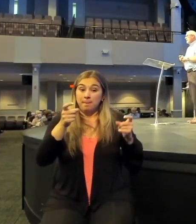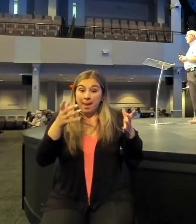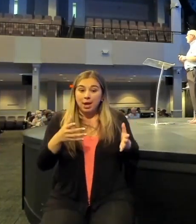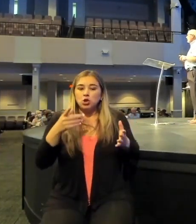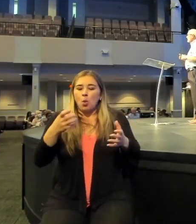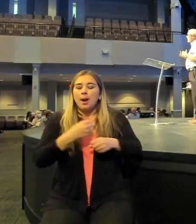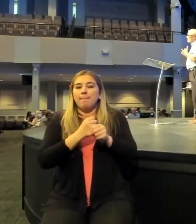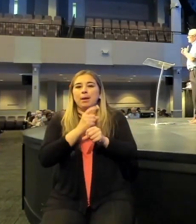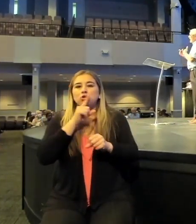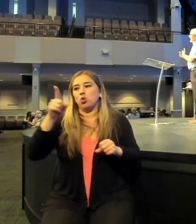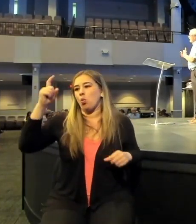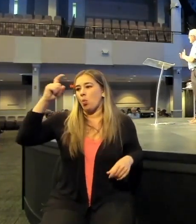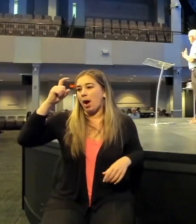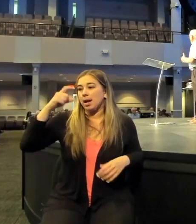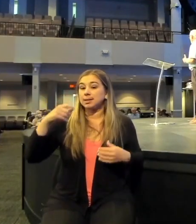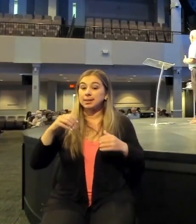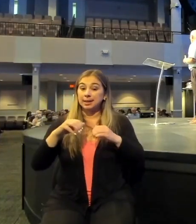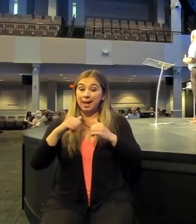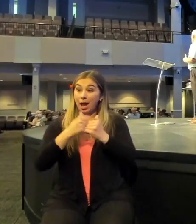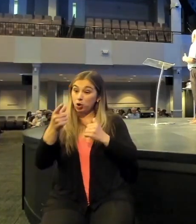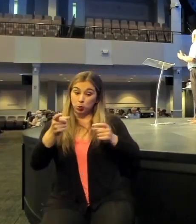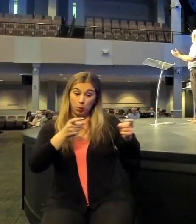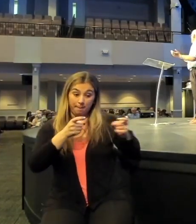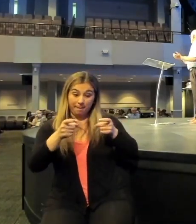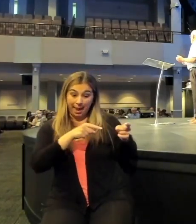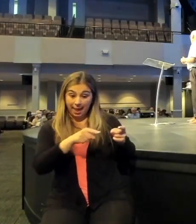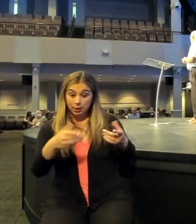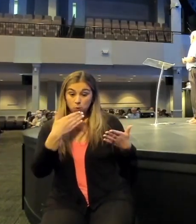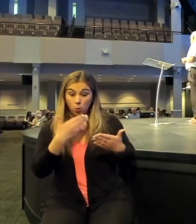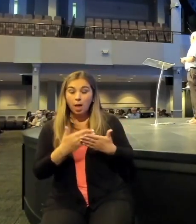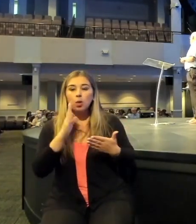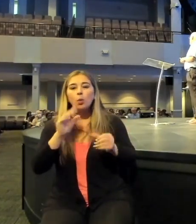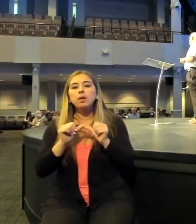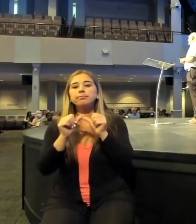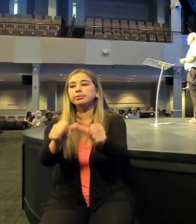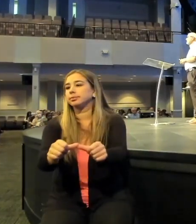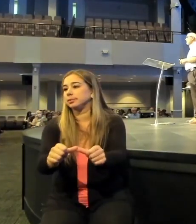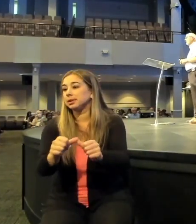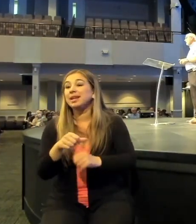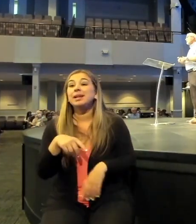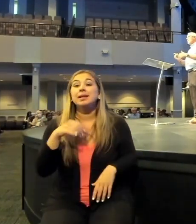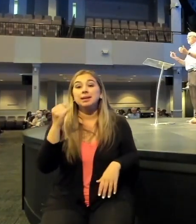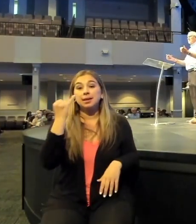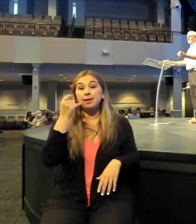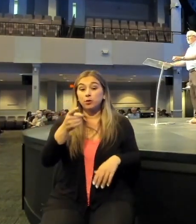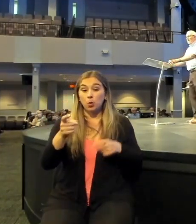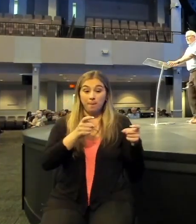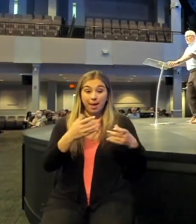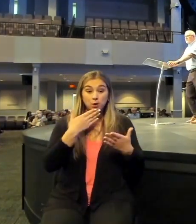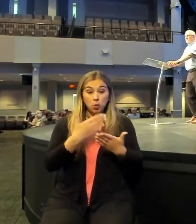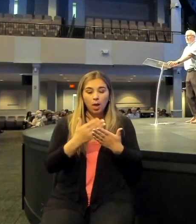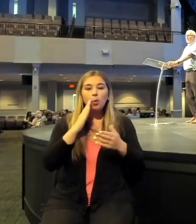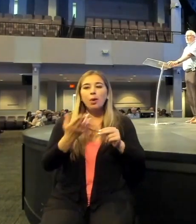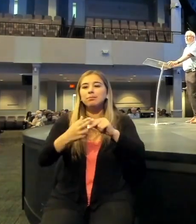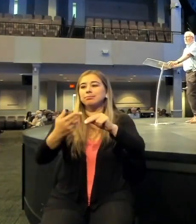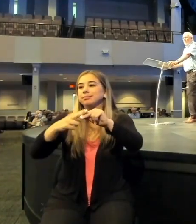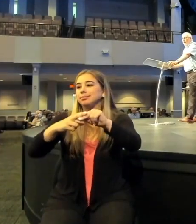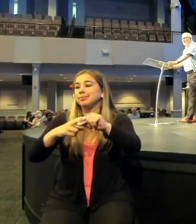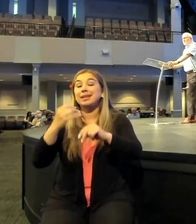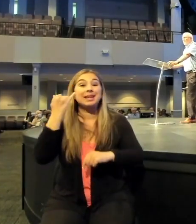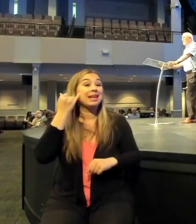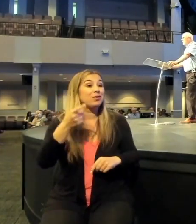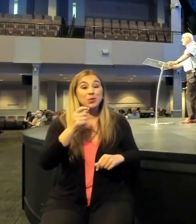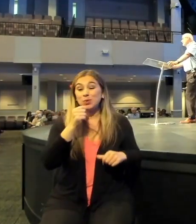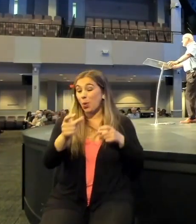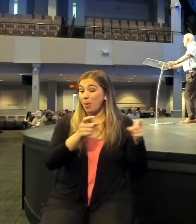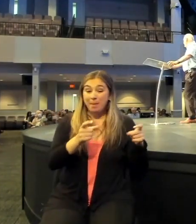life, because what you manage well is sustained, and oftentimes what you manage well increases. What you don't